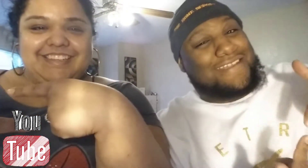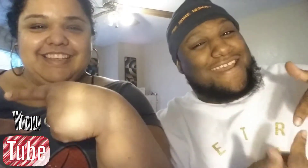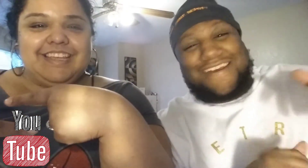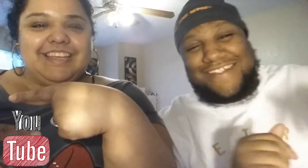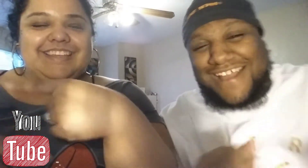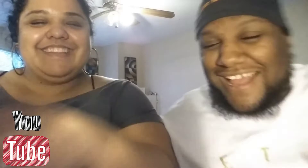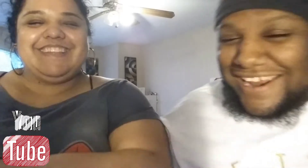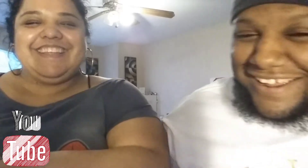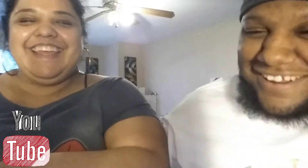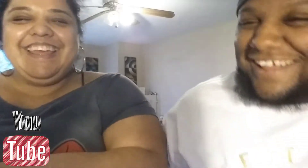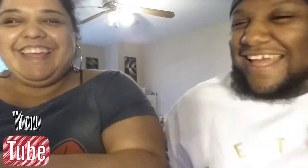I got it.